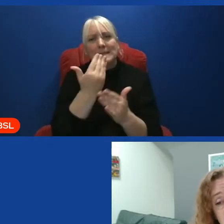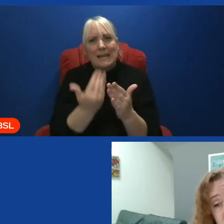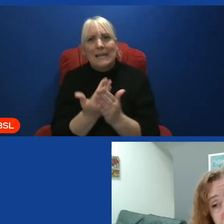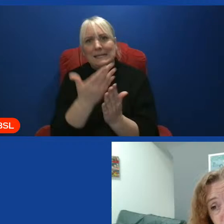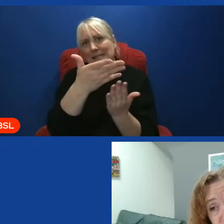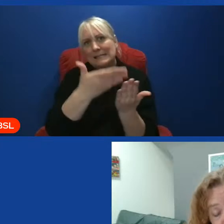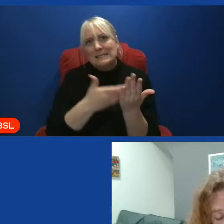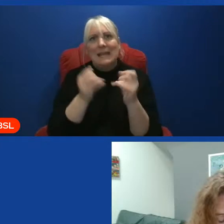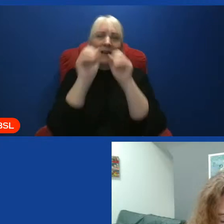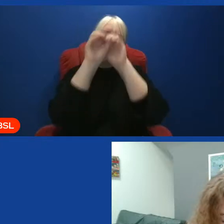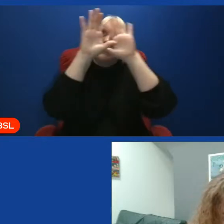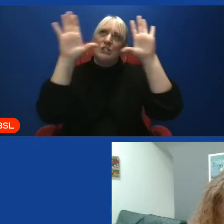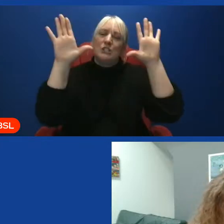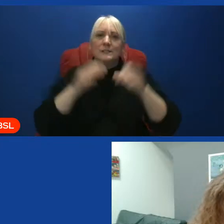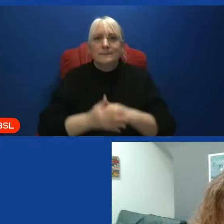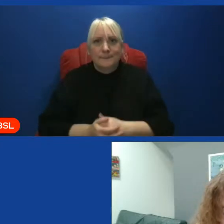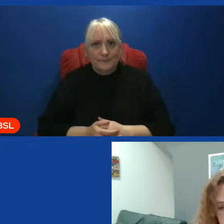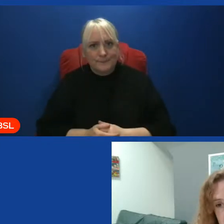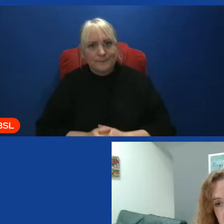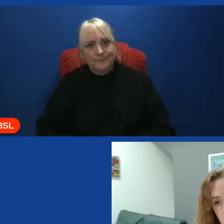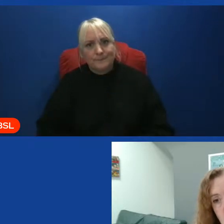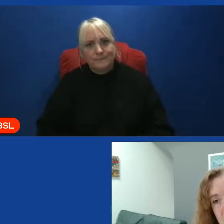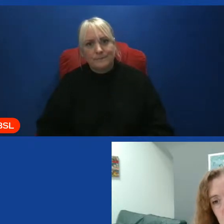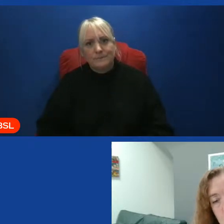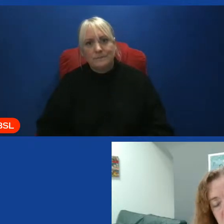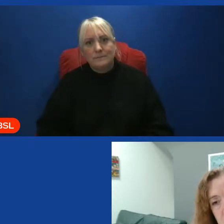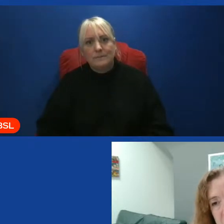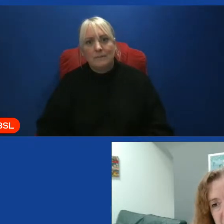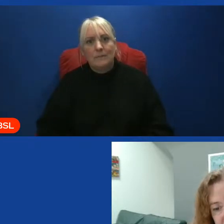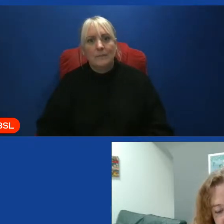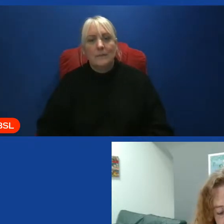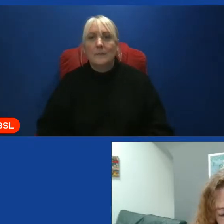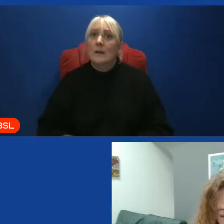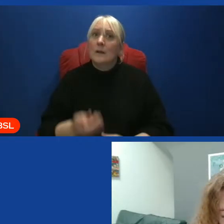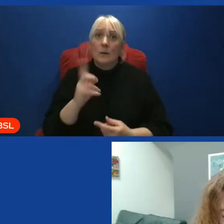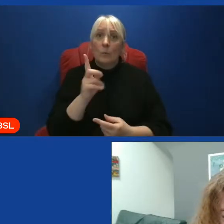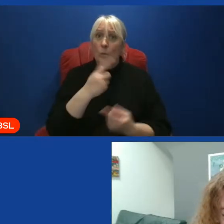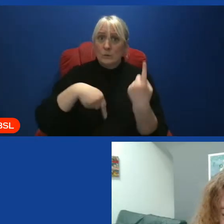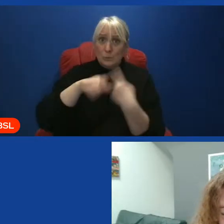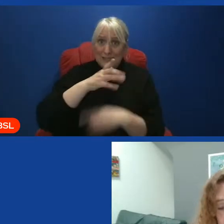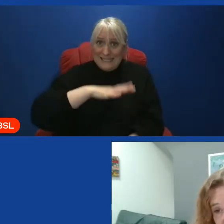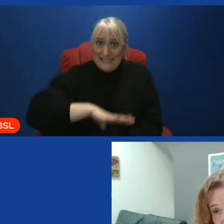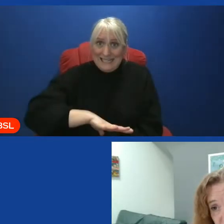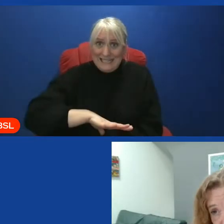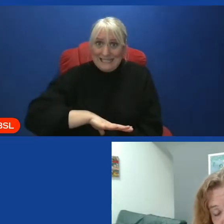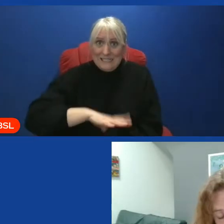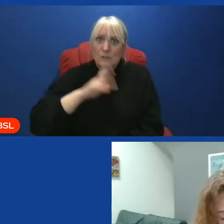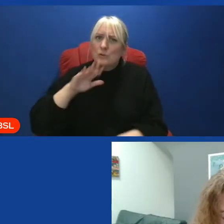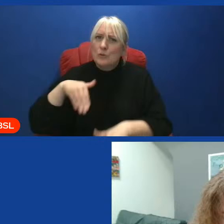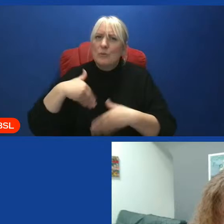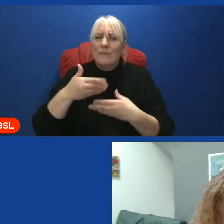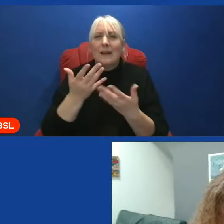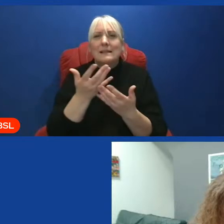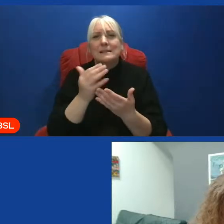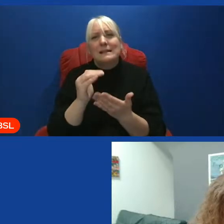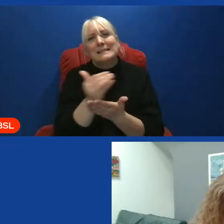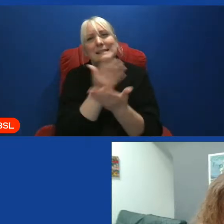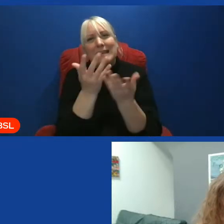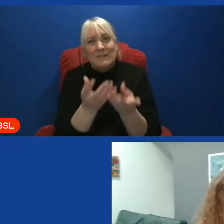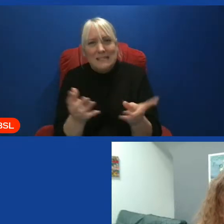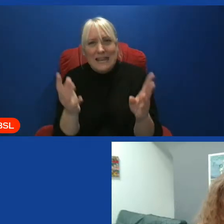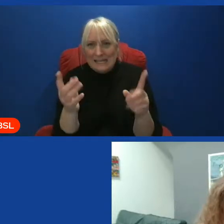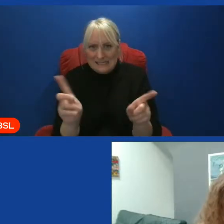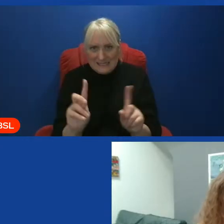That shouldn't be revolutionary, by the way. What do we need in order to provide that safety net for people who need